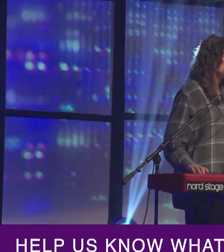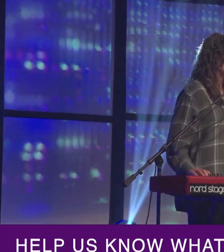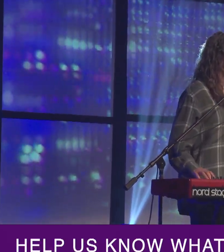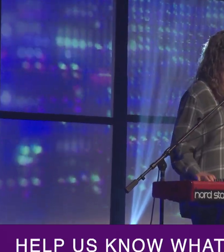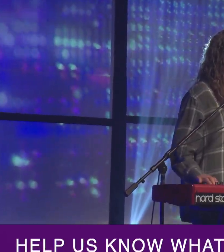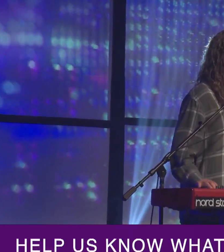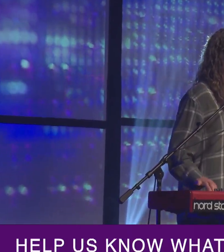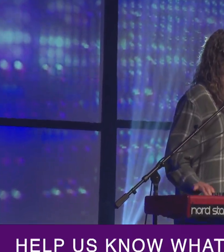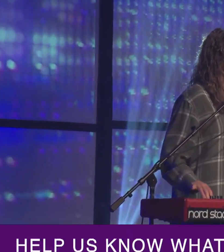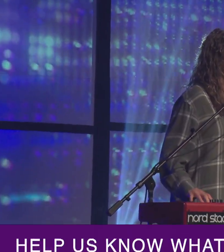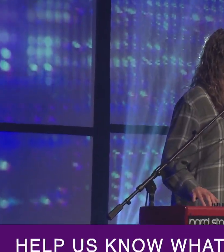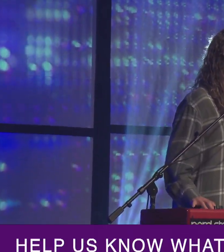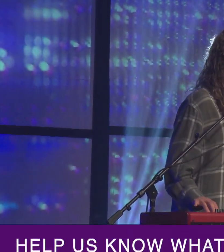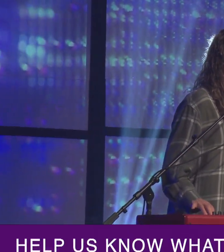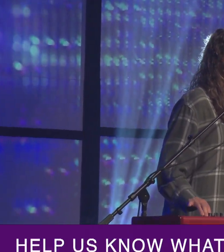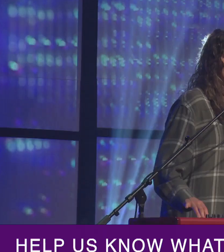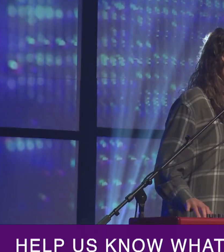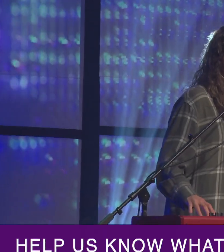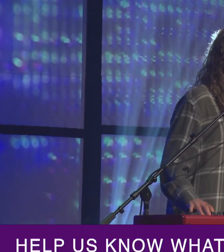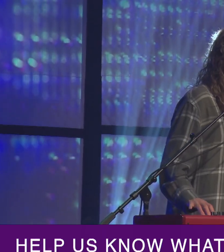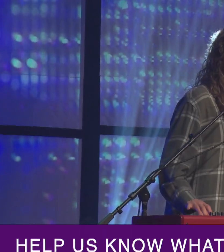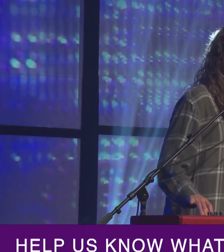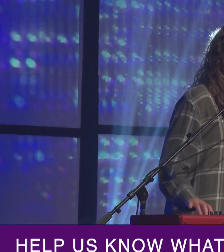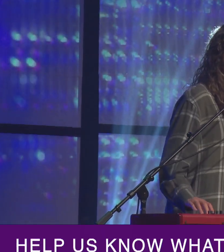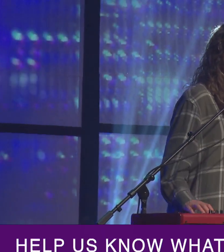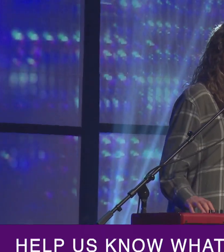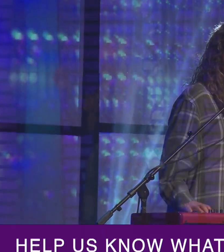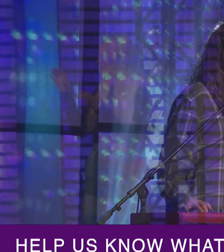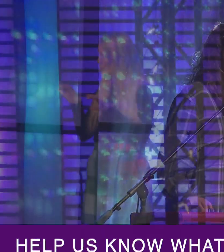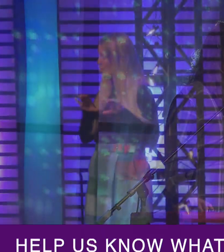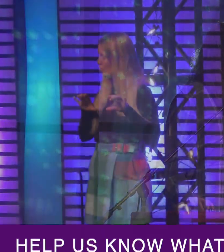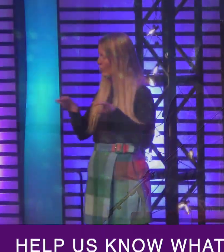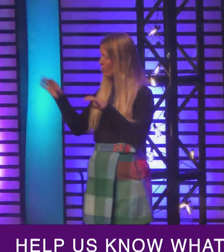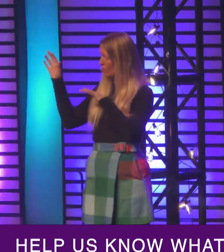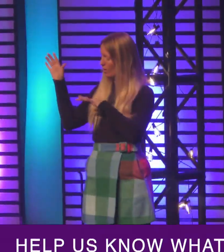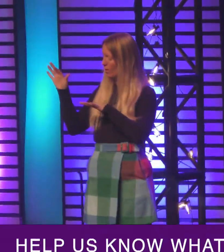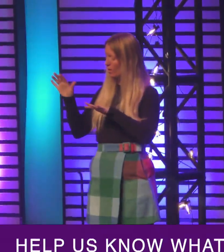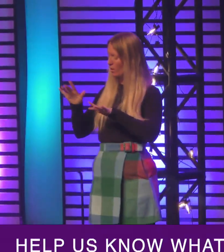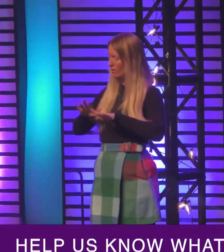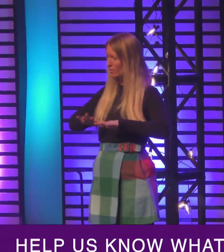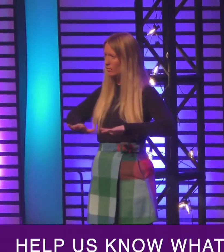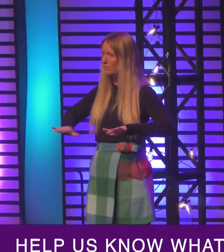Help us know what you've been doing over us.